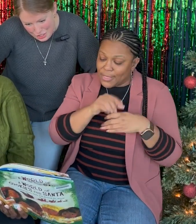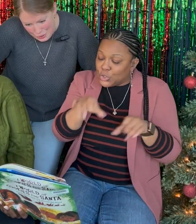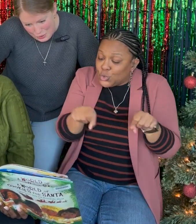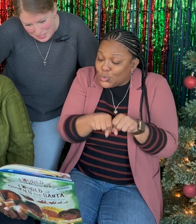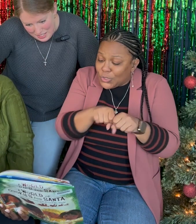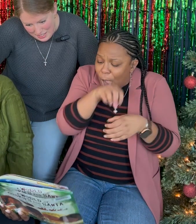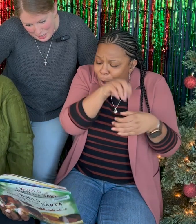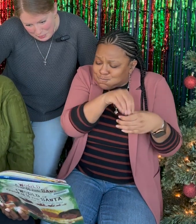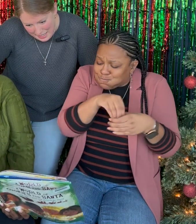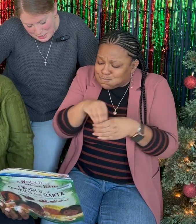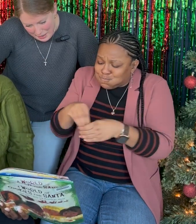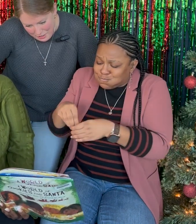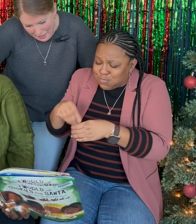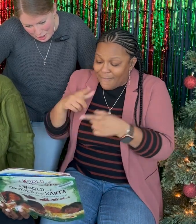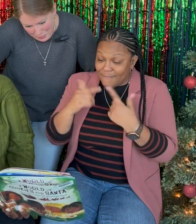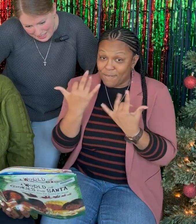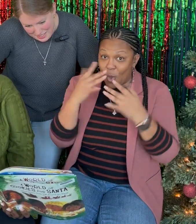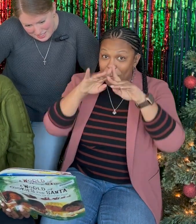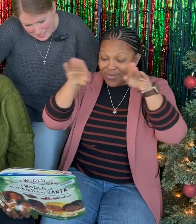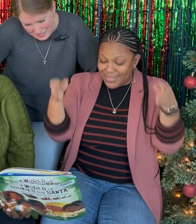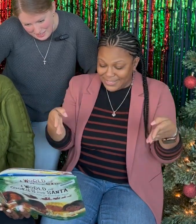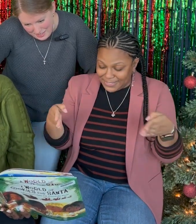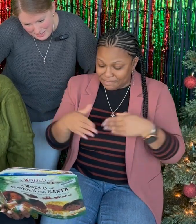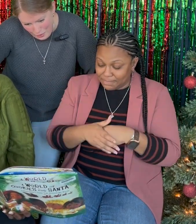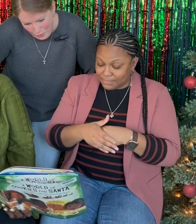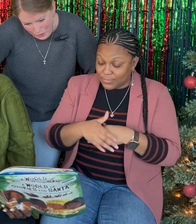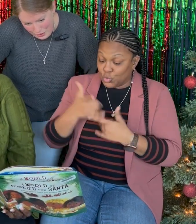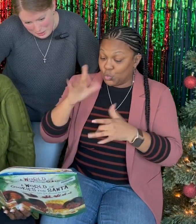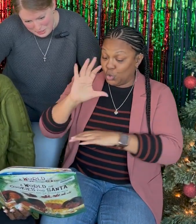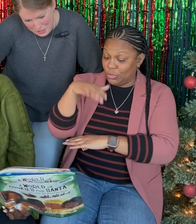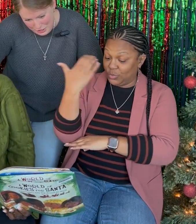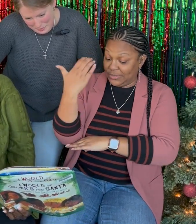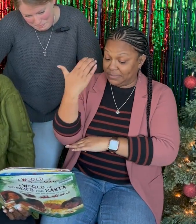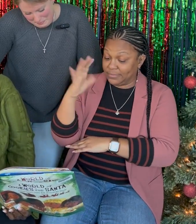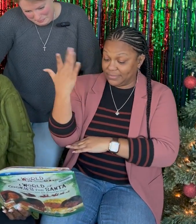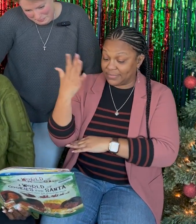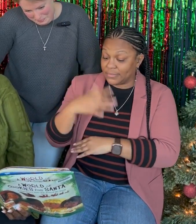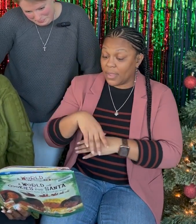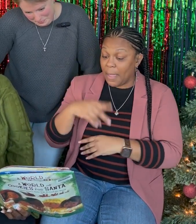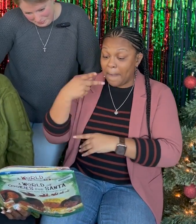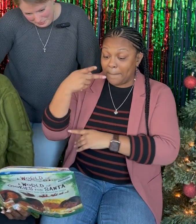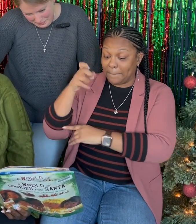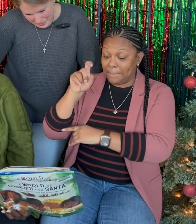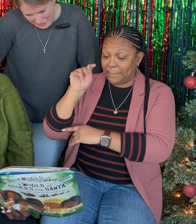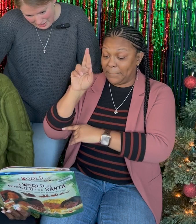in the shoes they place by the fireplace or the Christmas tree.